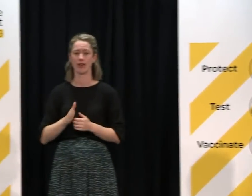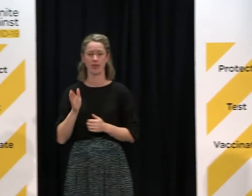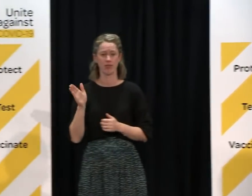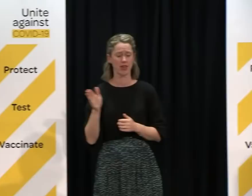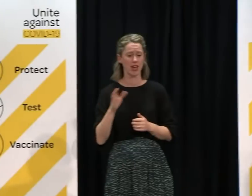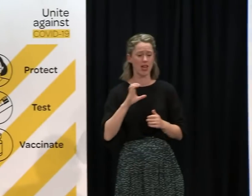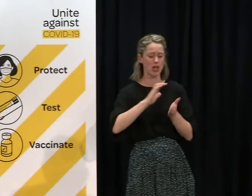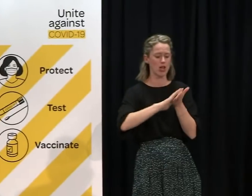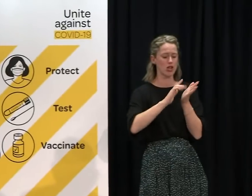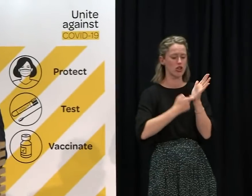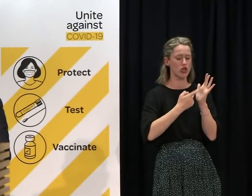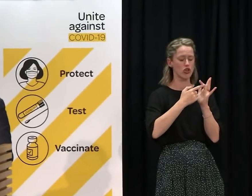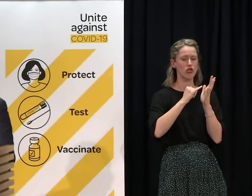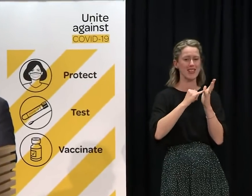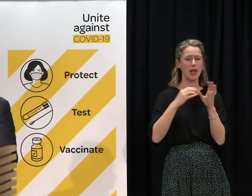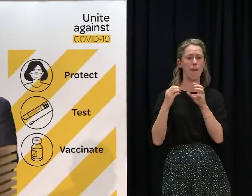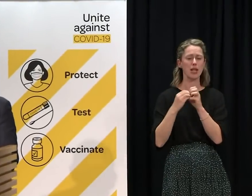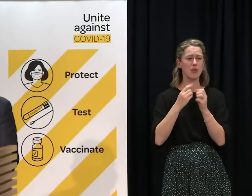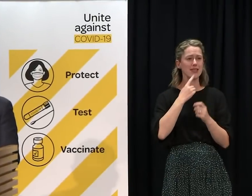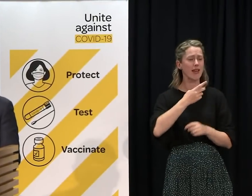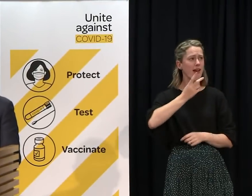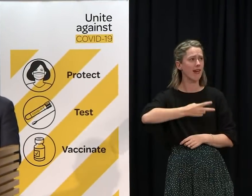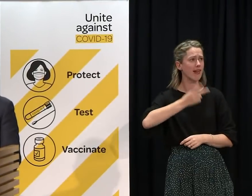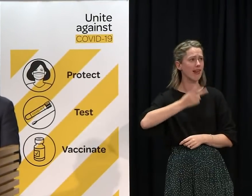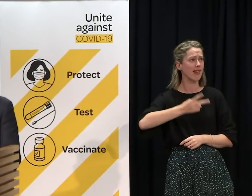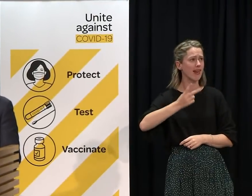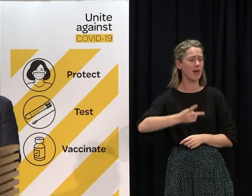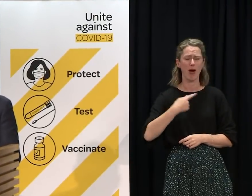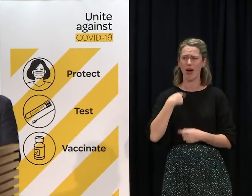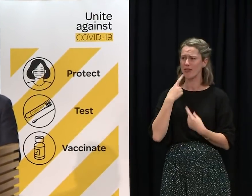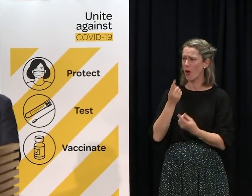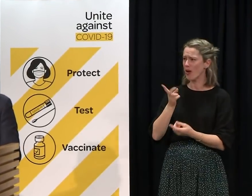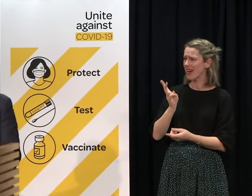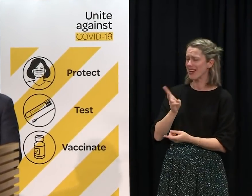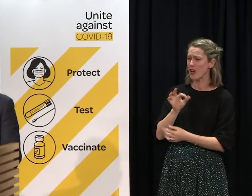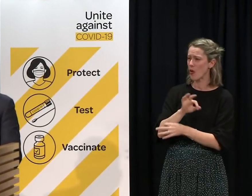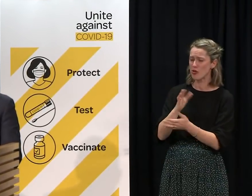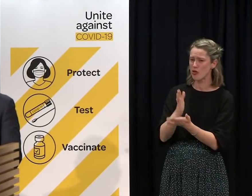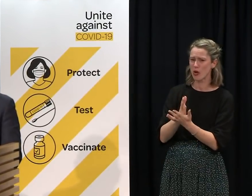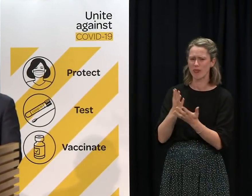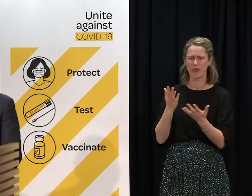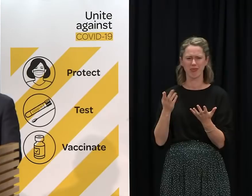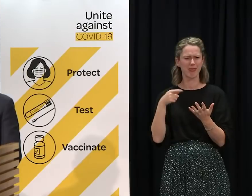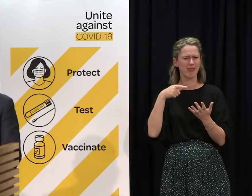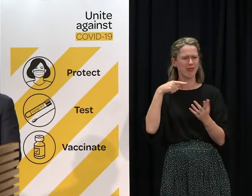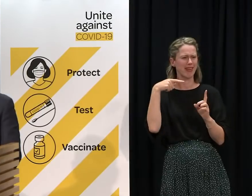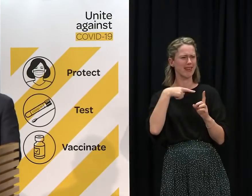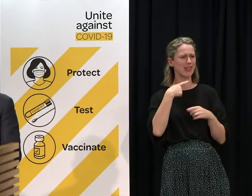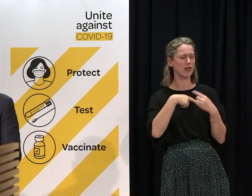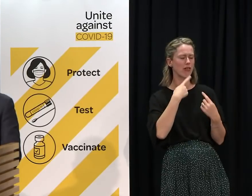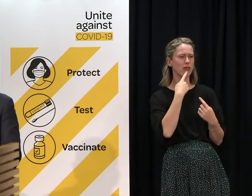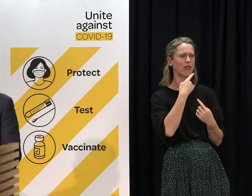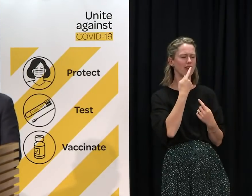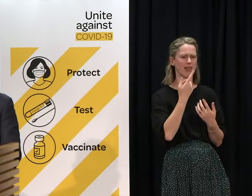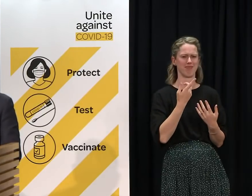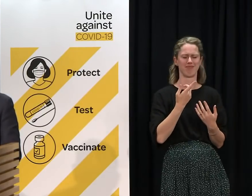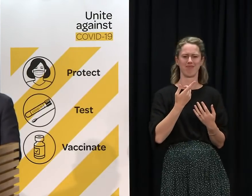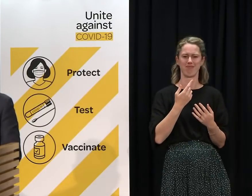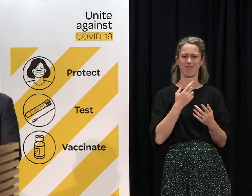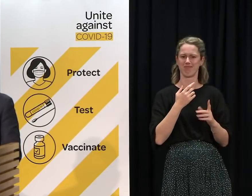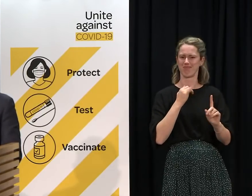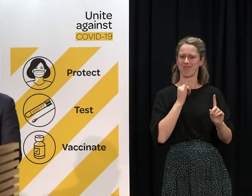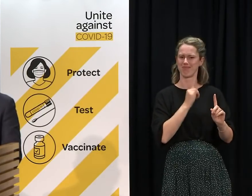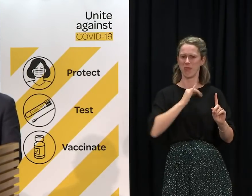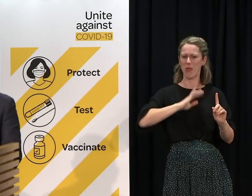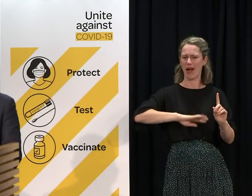claim that Chris Bishop has made repeated times despite being told repeatedly that it isn't true. So the fact that he continues to make it, I think, is a poor reflection upon